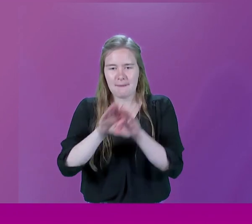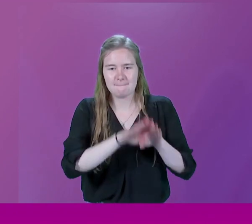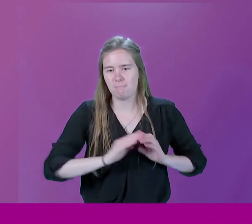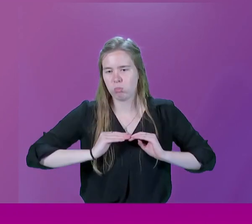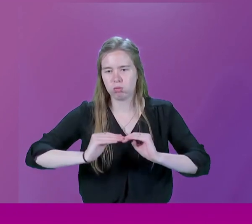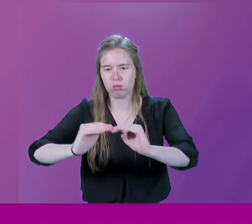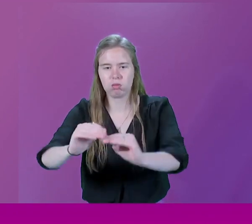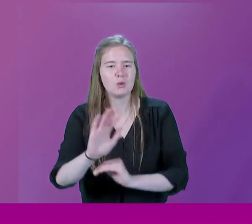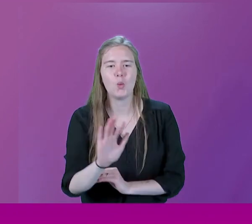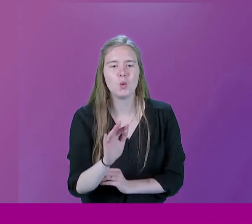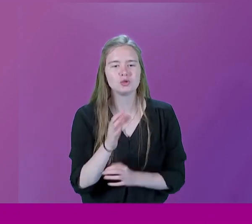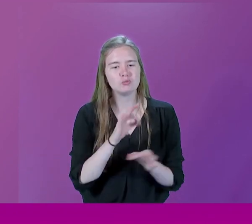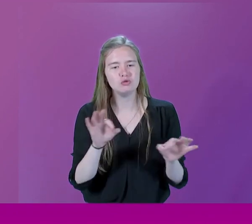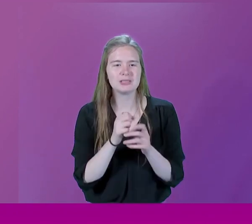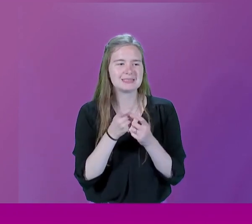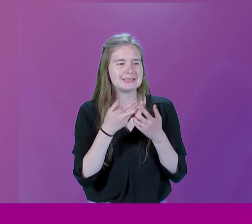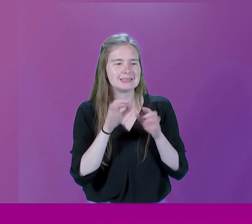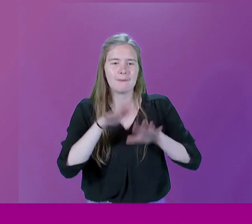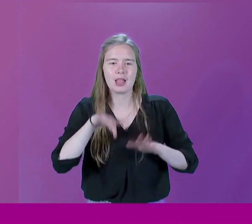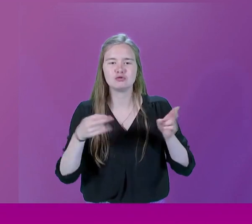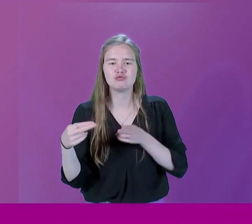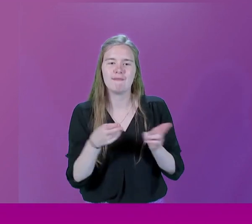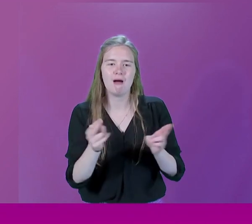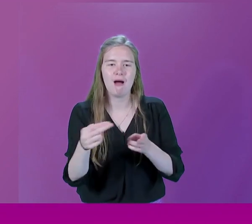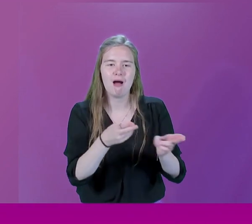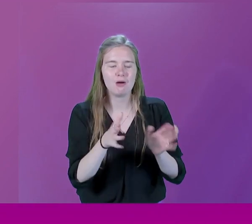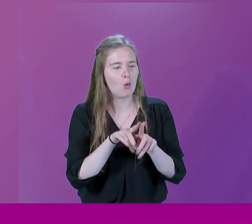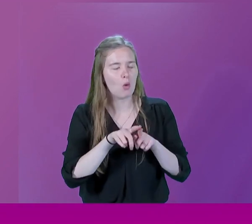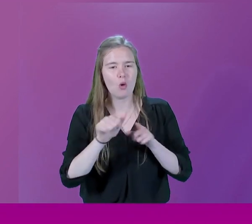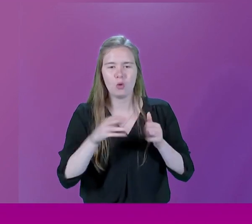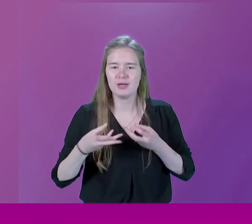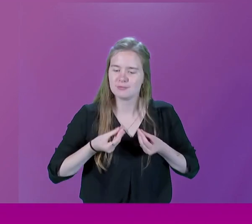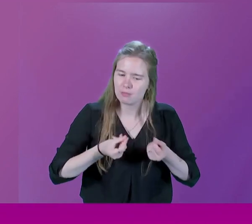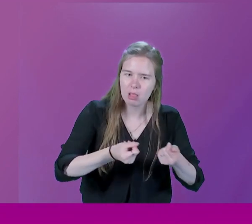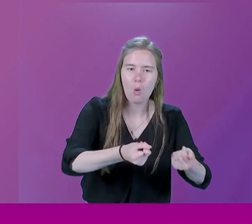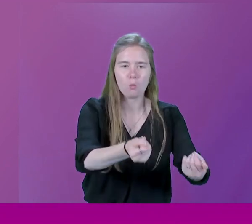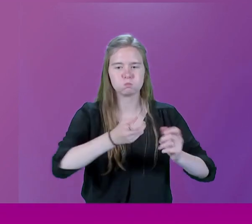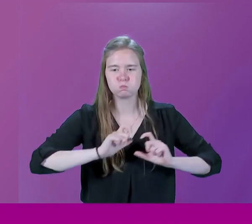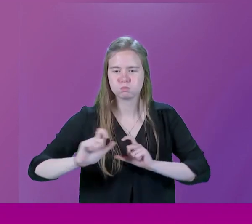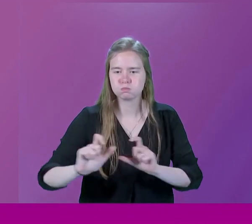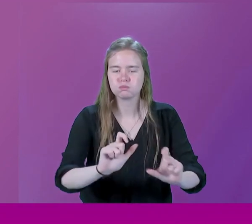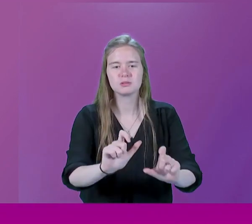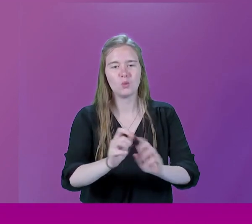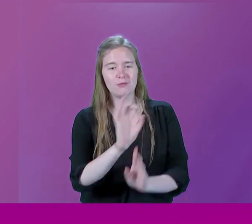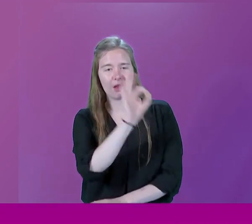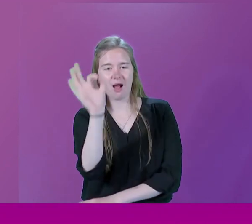So, you know, music is like a river. It's always flowing, and we always have to ask